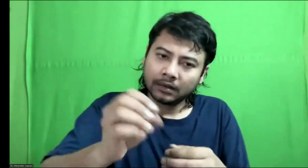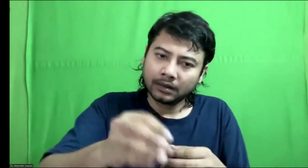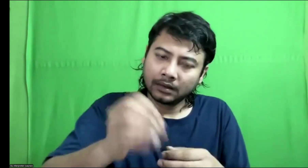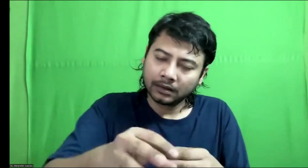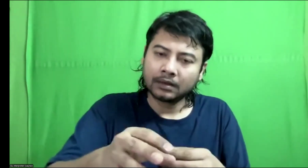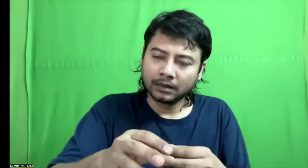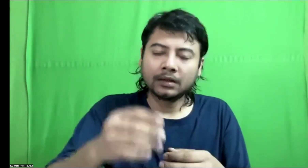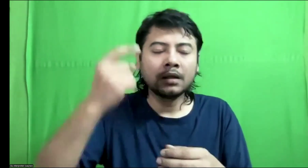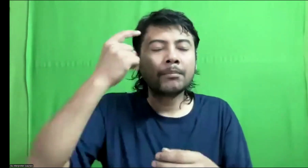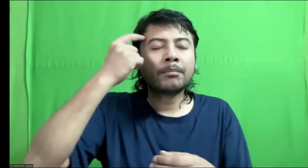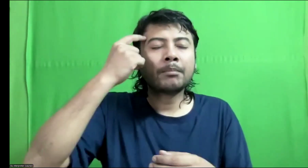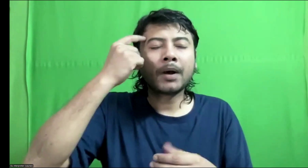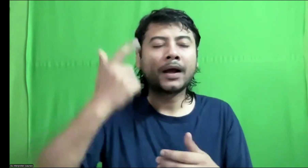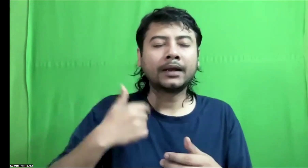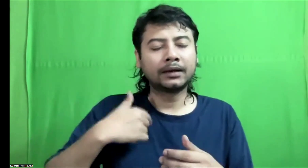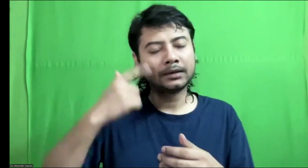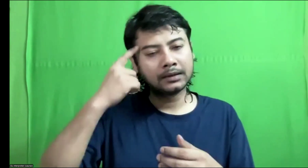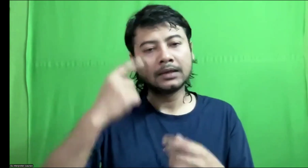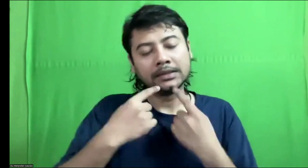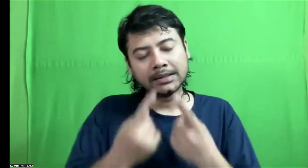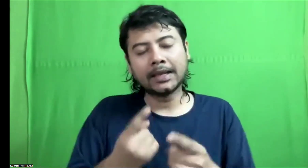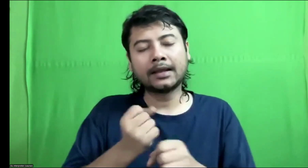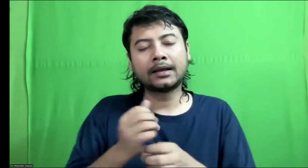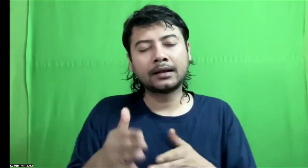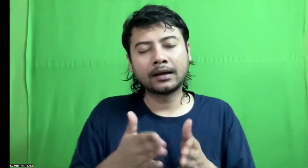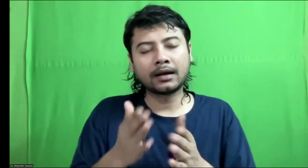And just chant 3 times, Ganga, Ganga, Ganga.